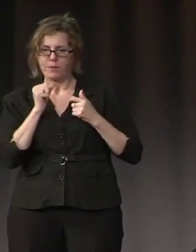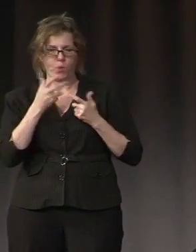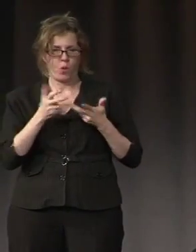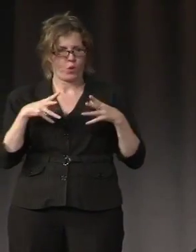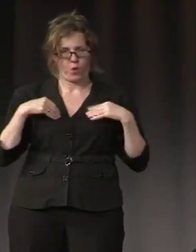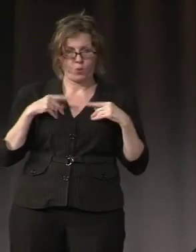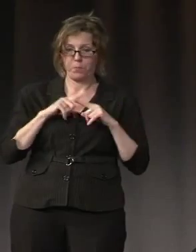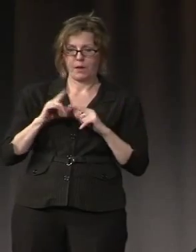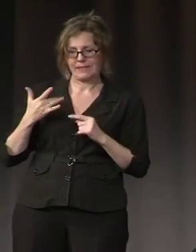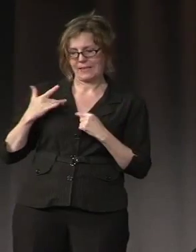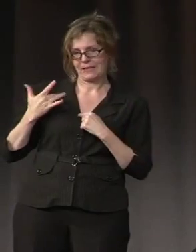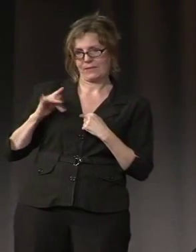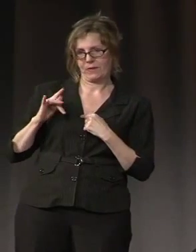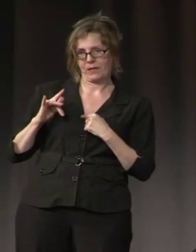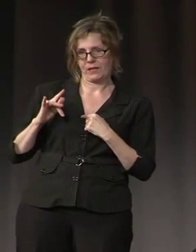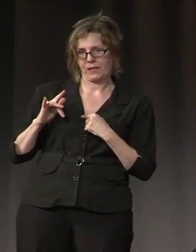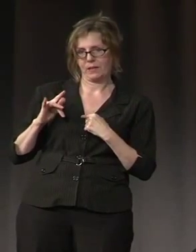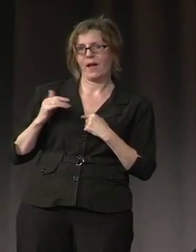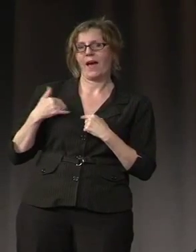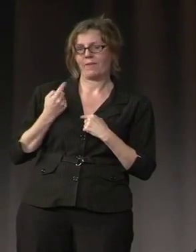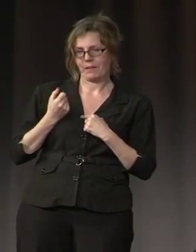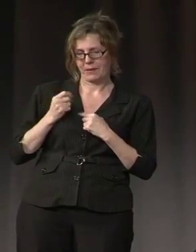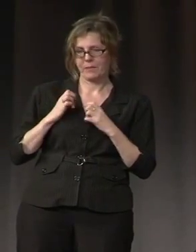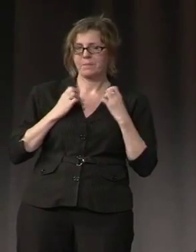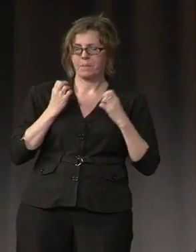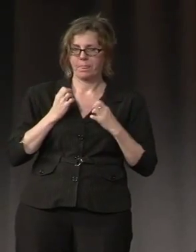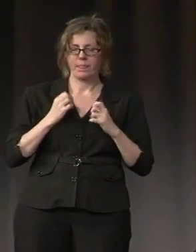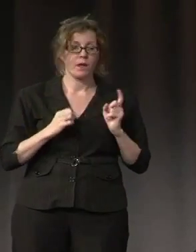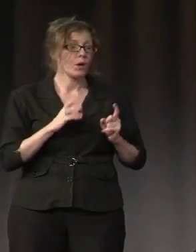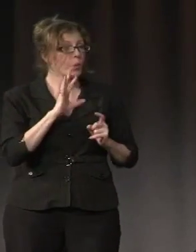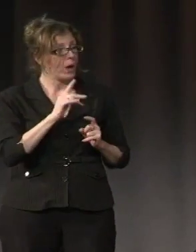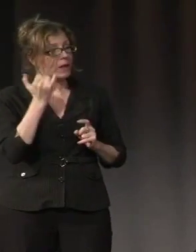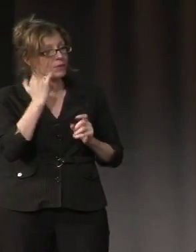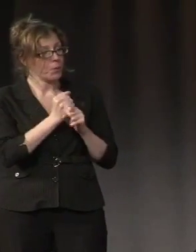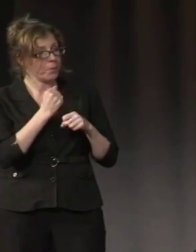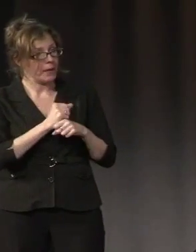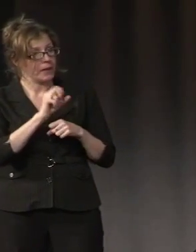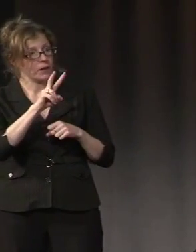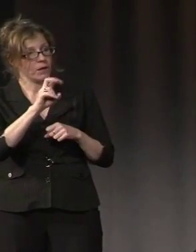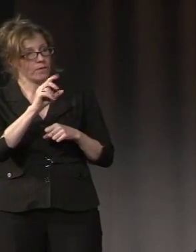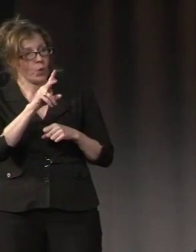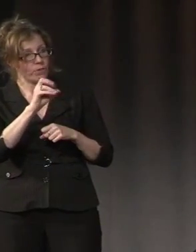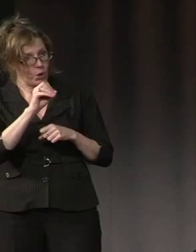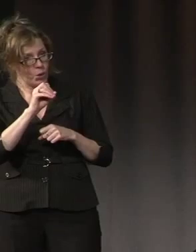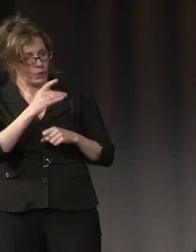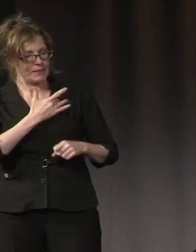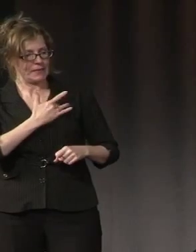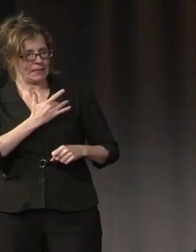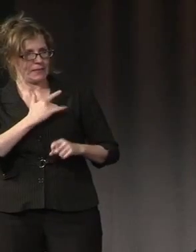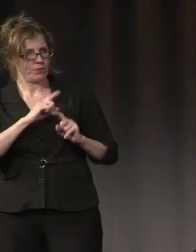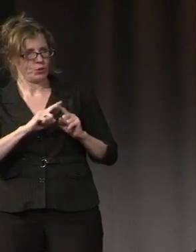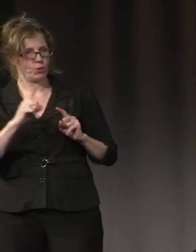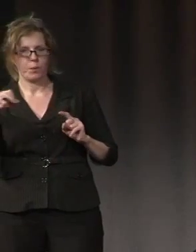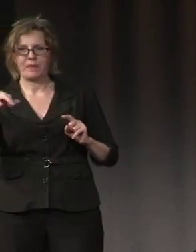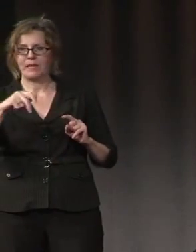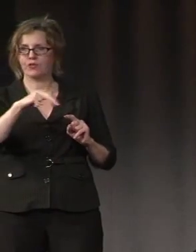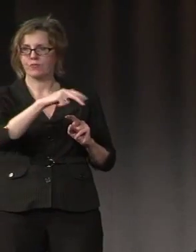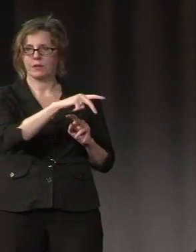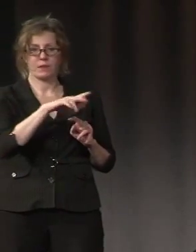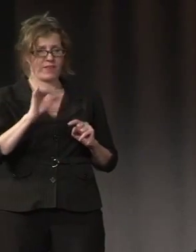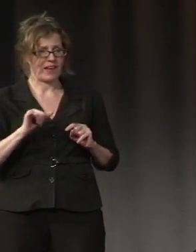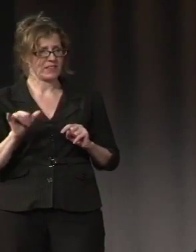but it is there. But sensitivity is to make oneself sensitive. So if you make a Volvo sensitive to a pedestrian, it's just as